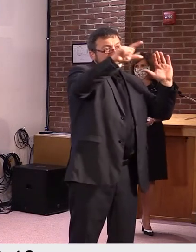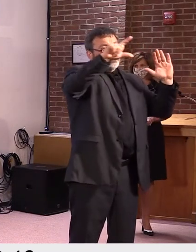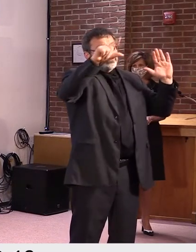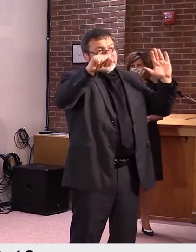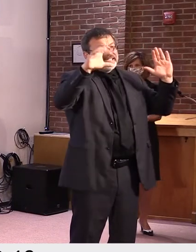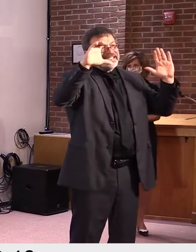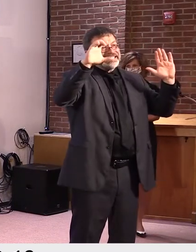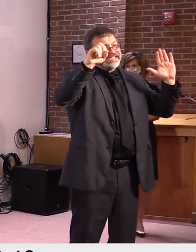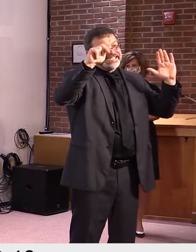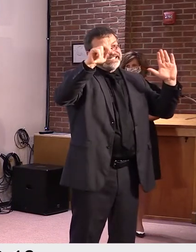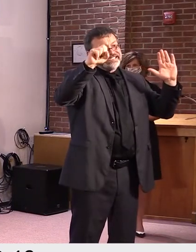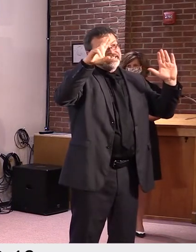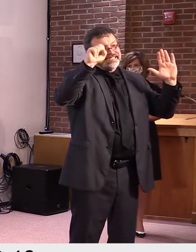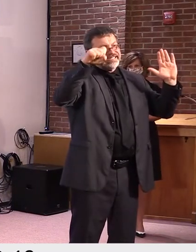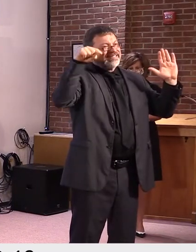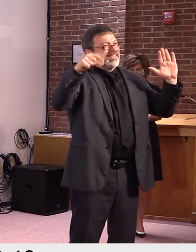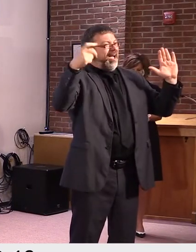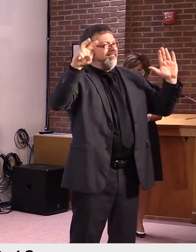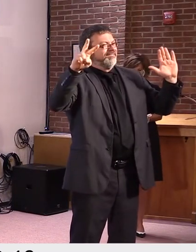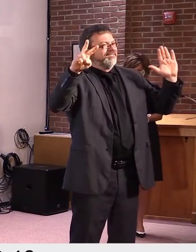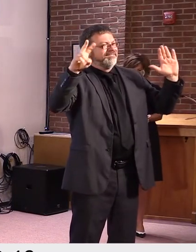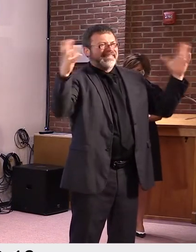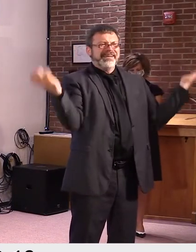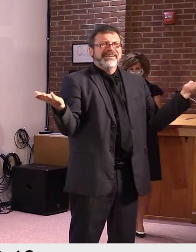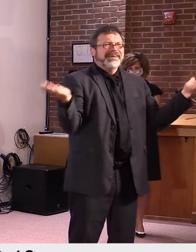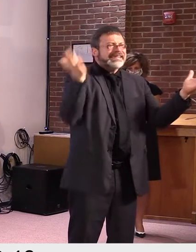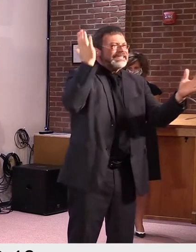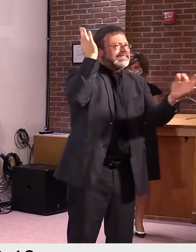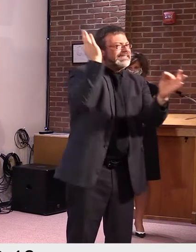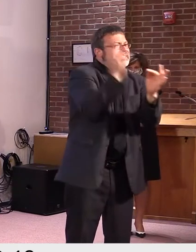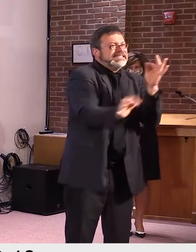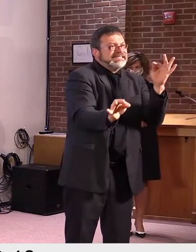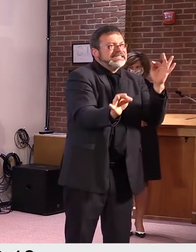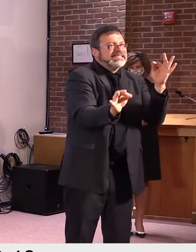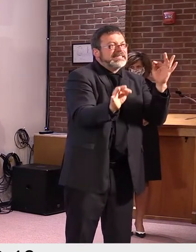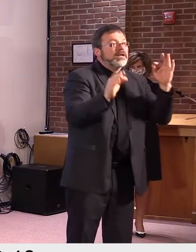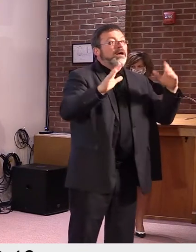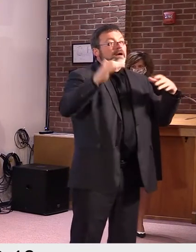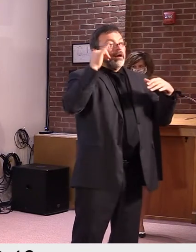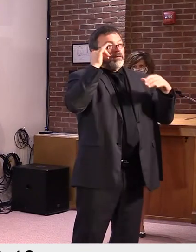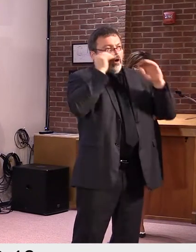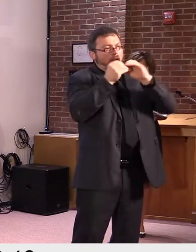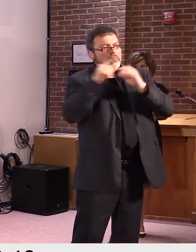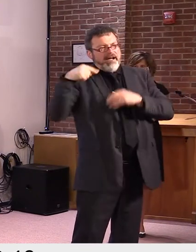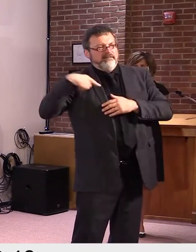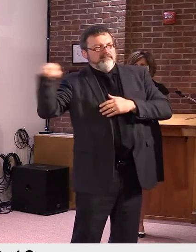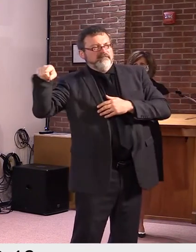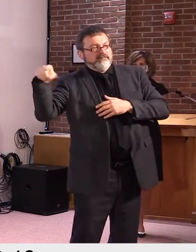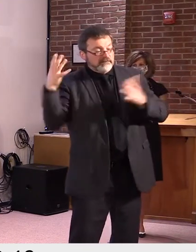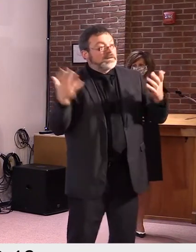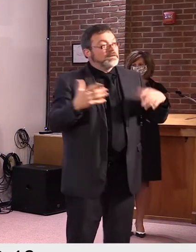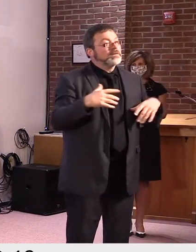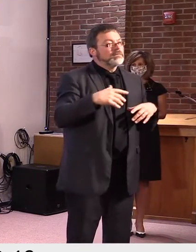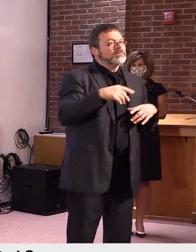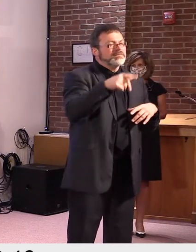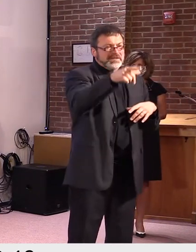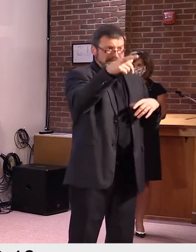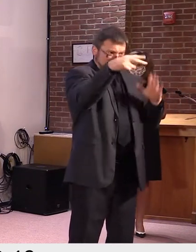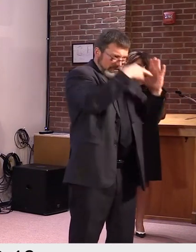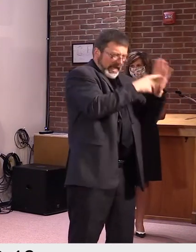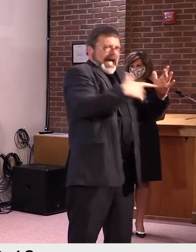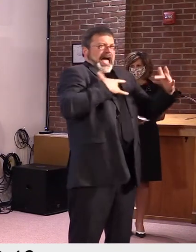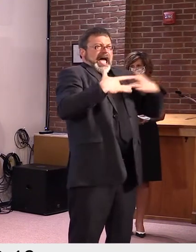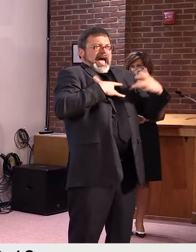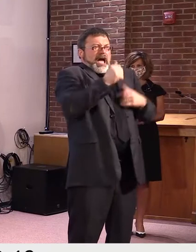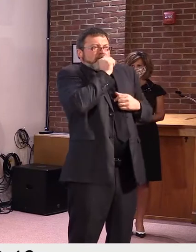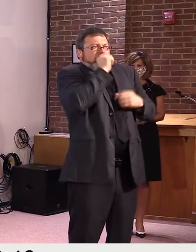844-330-2020. It's simple and fast. And yes, the census does not ask for social security numbers, bank accounts, or any other personal data.